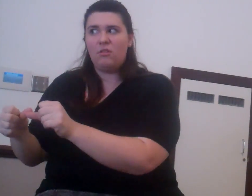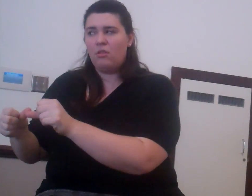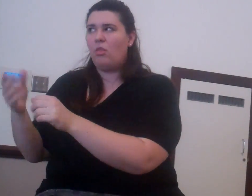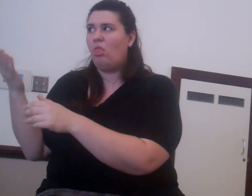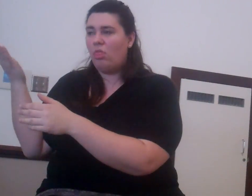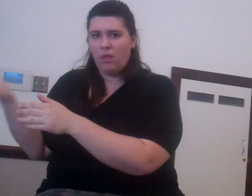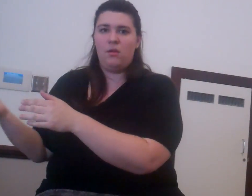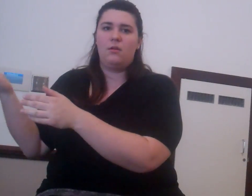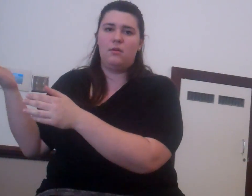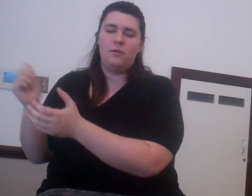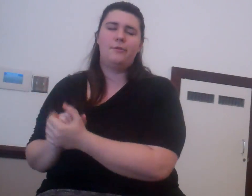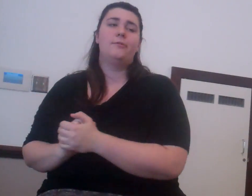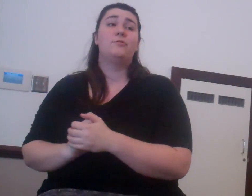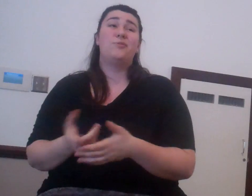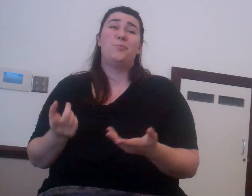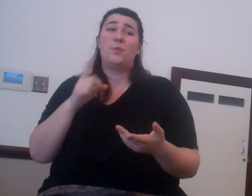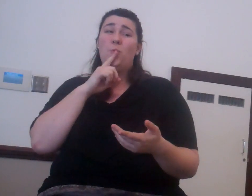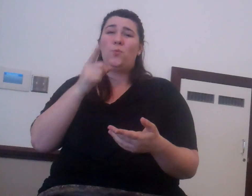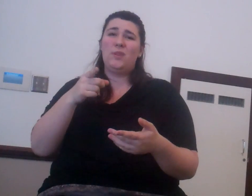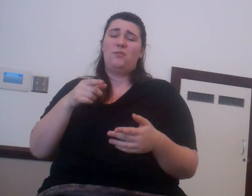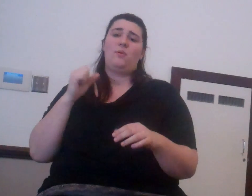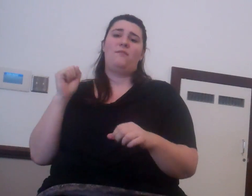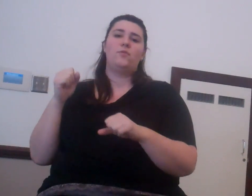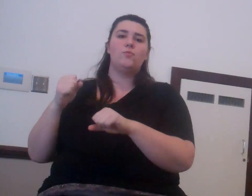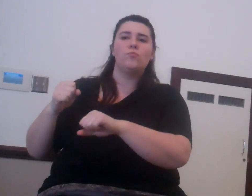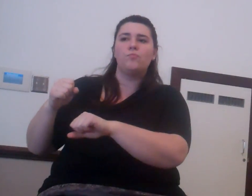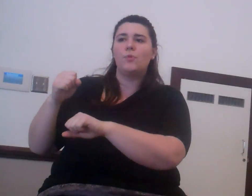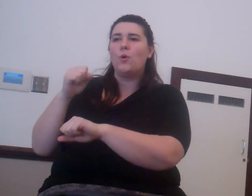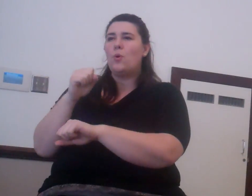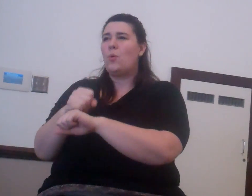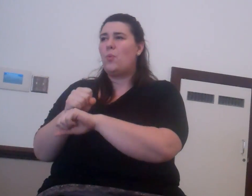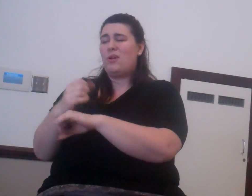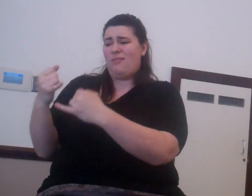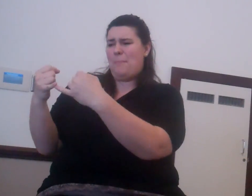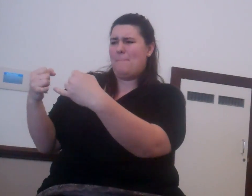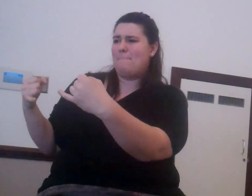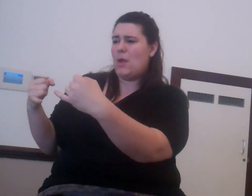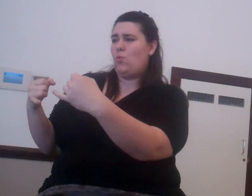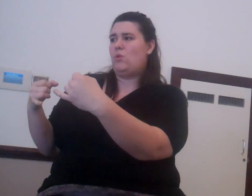have to work on it and kind of keep that boundary between work and home sometimes can be really important.